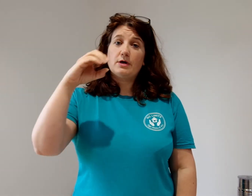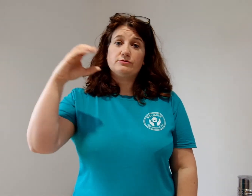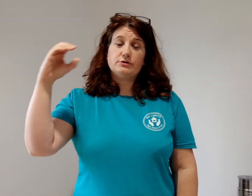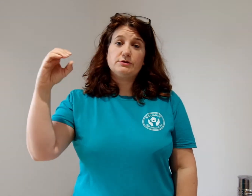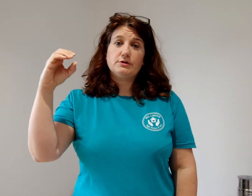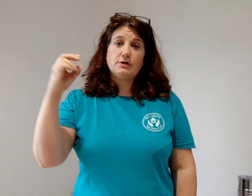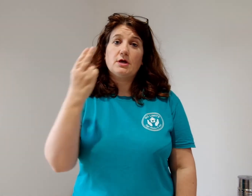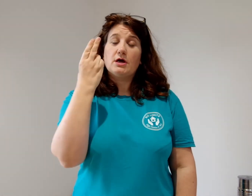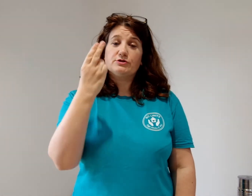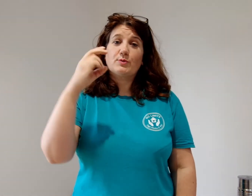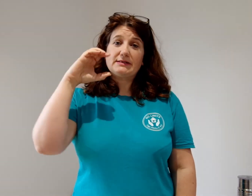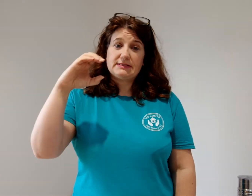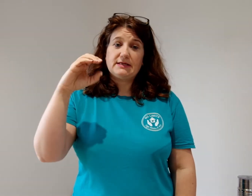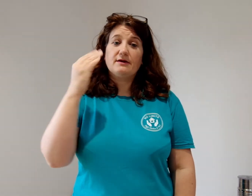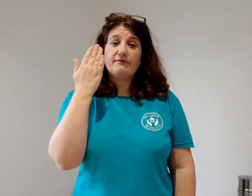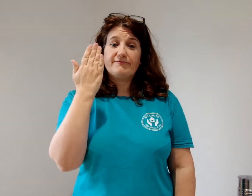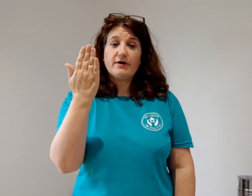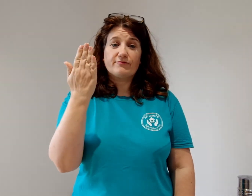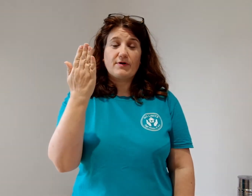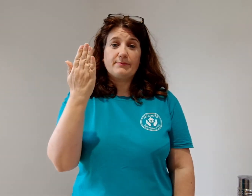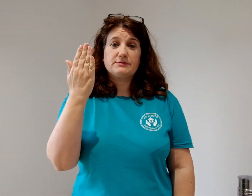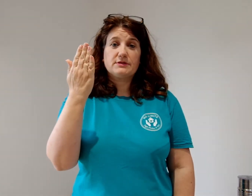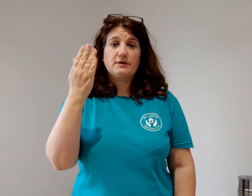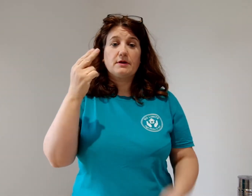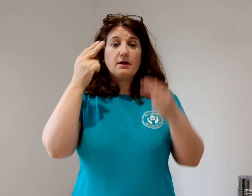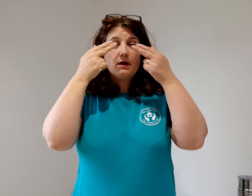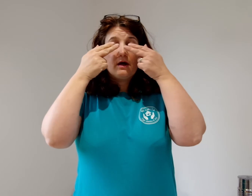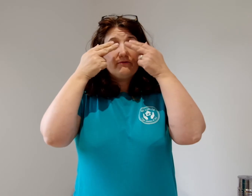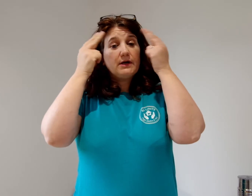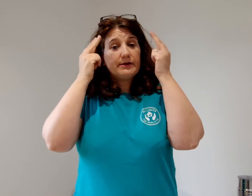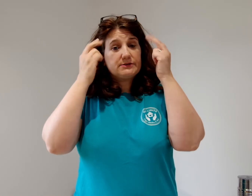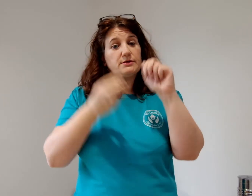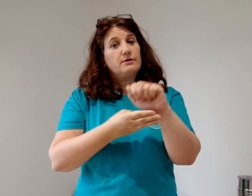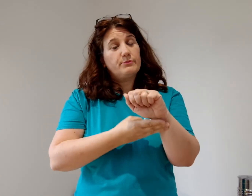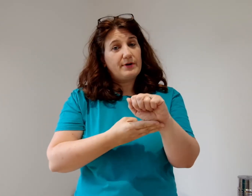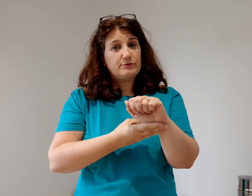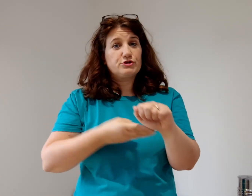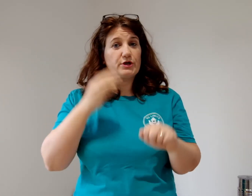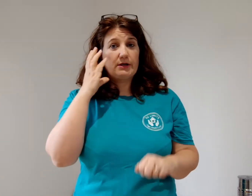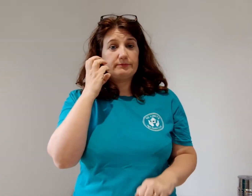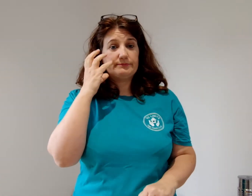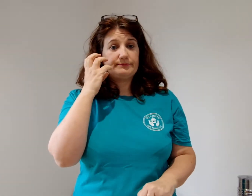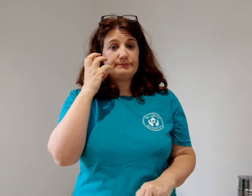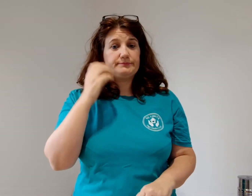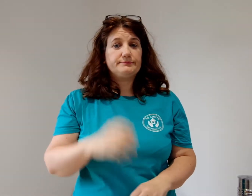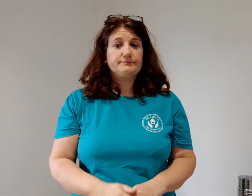225 grams of light brown sugar,